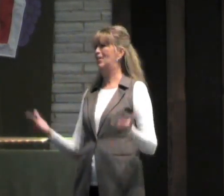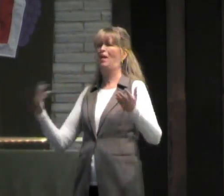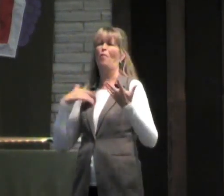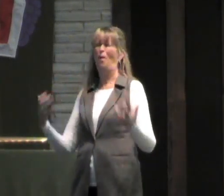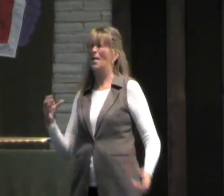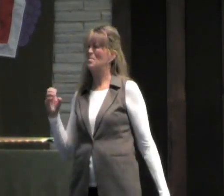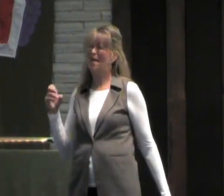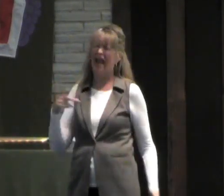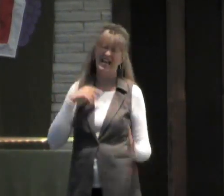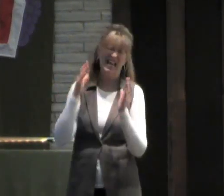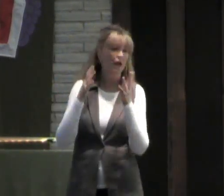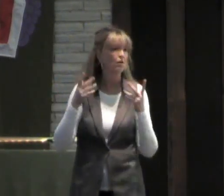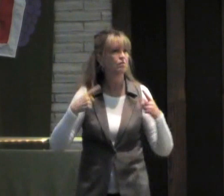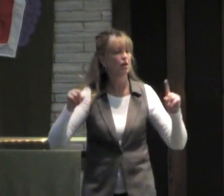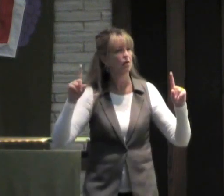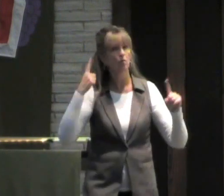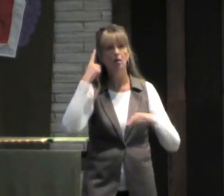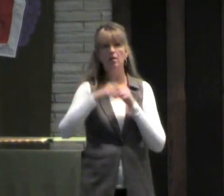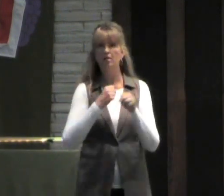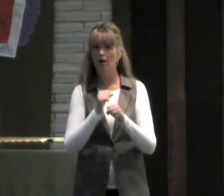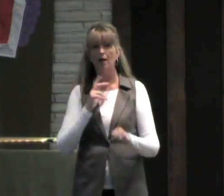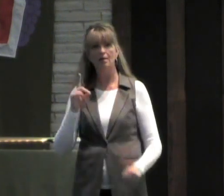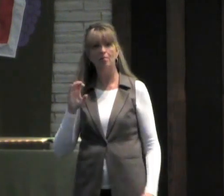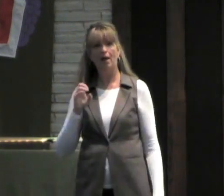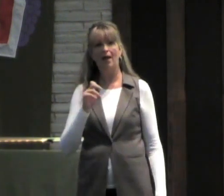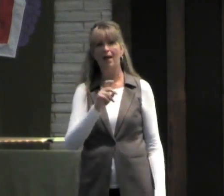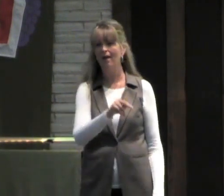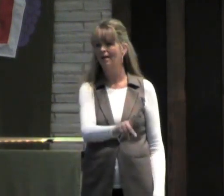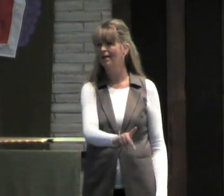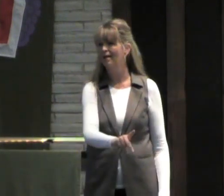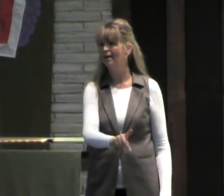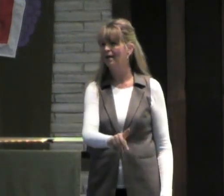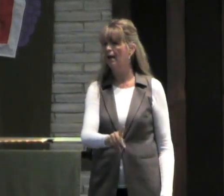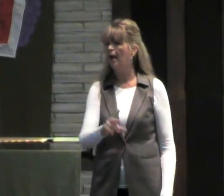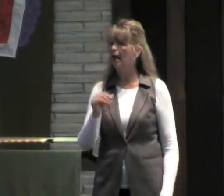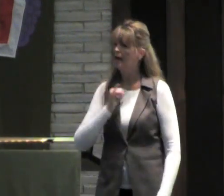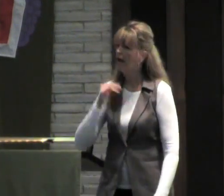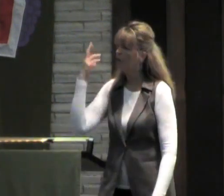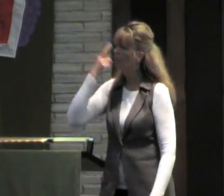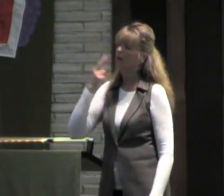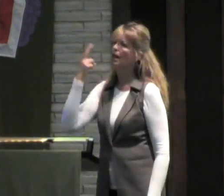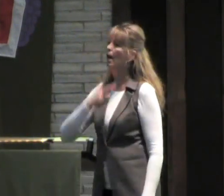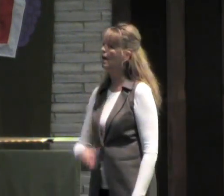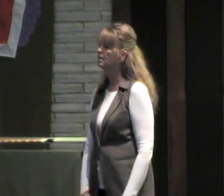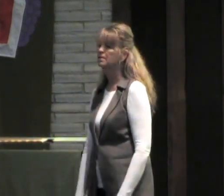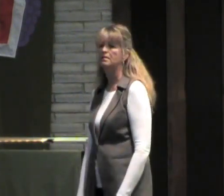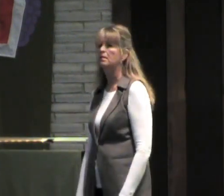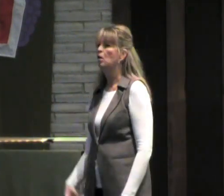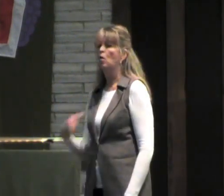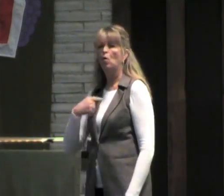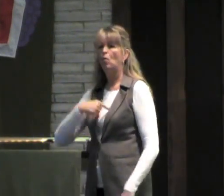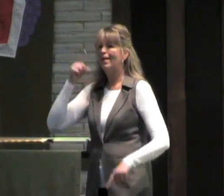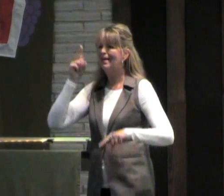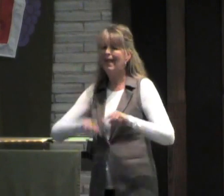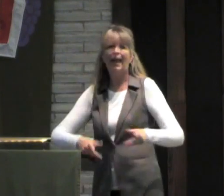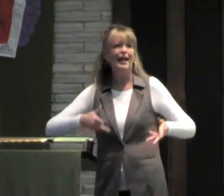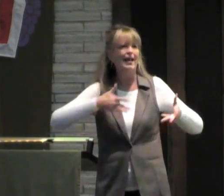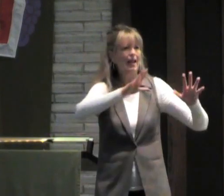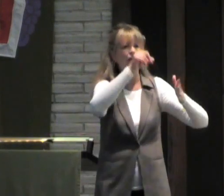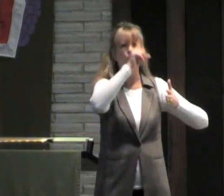I don't like it here. I want to go back. And then finally, 1 year later, I went back. And I realized